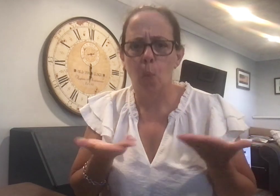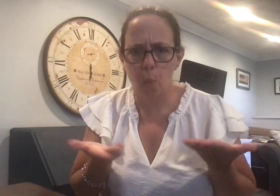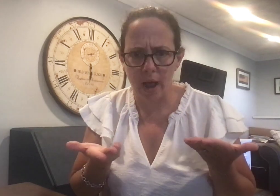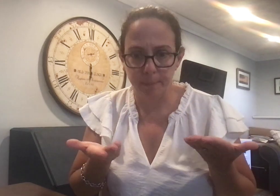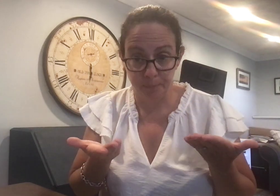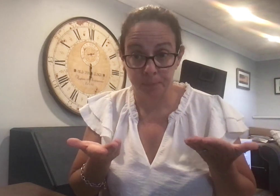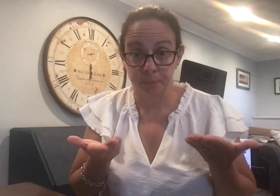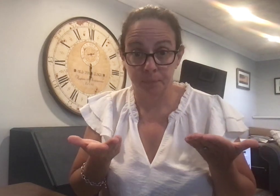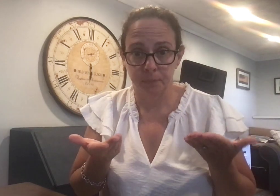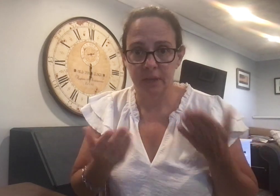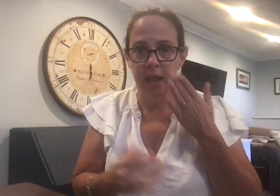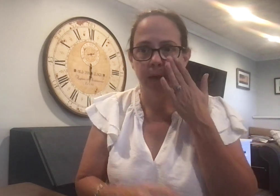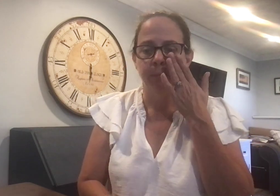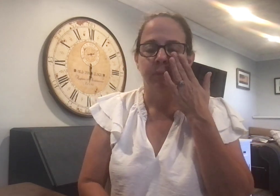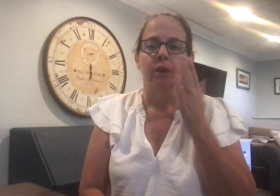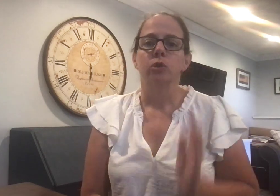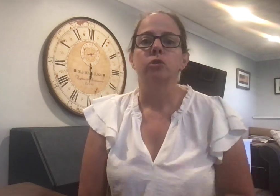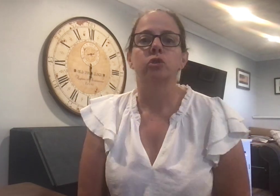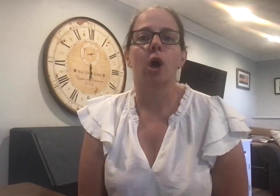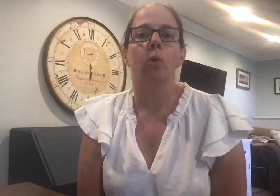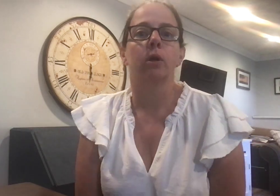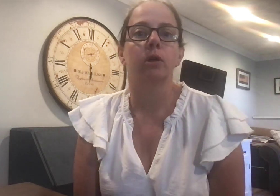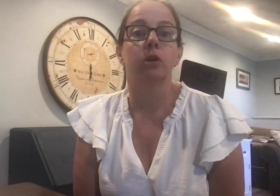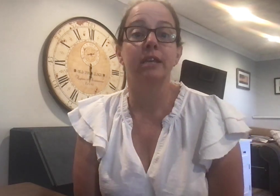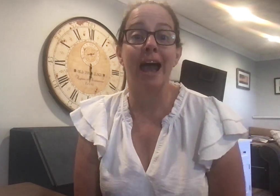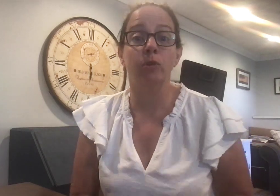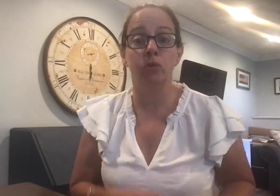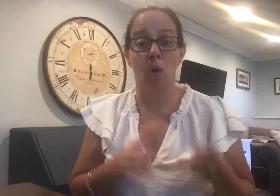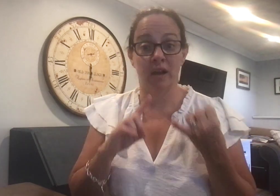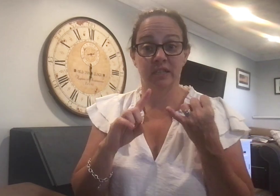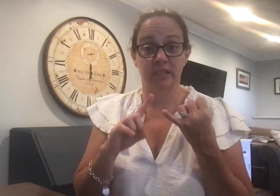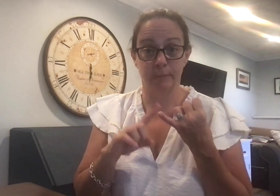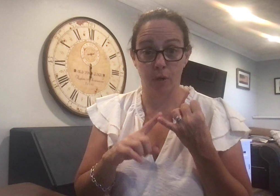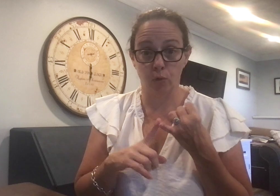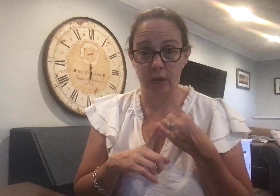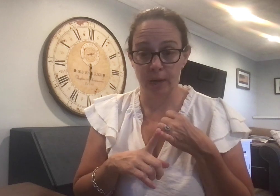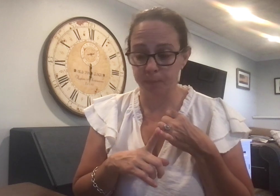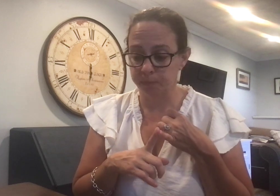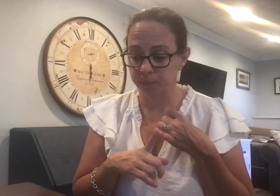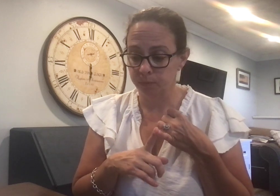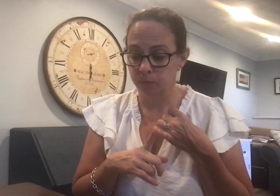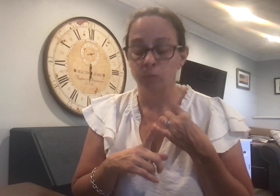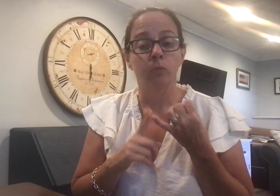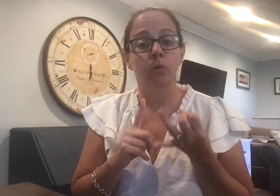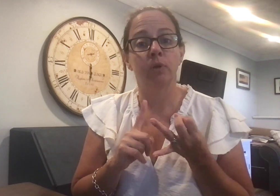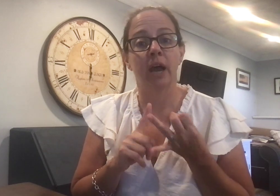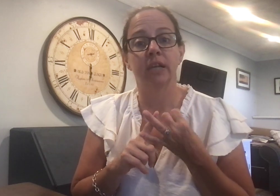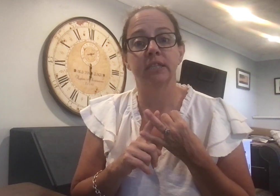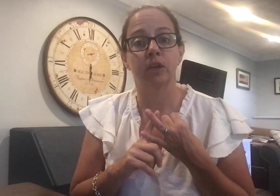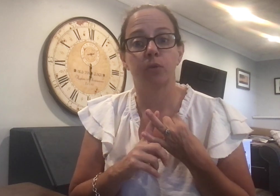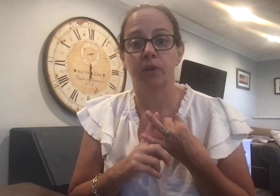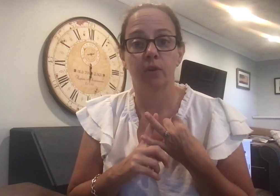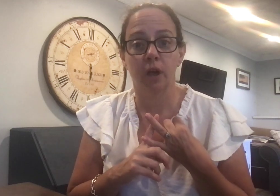what? Okay, so now you know how to spell your name, you know how to say your favorite